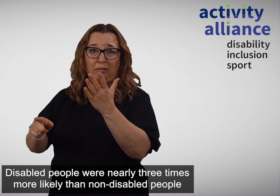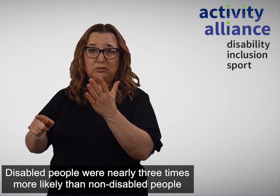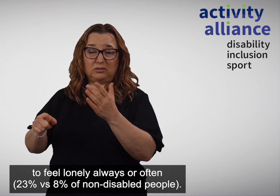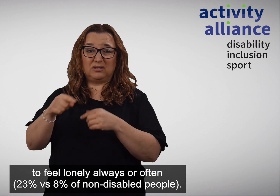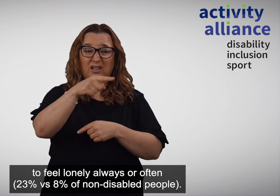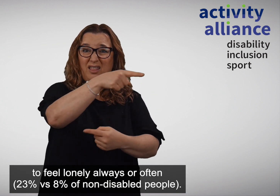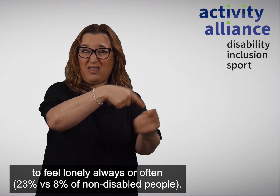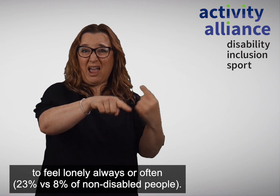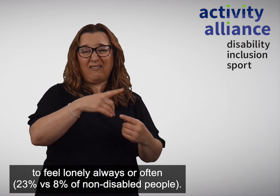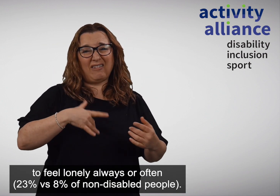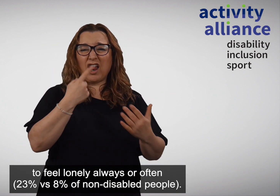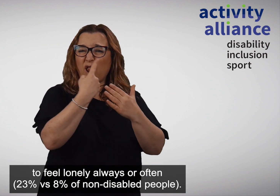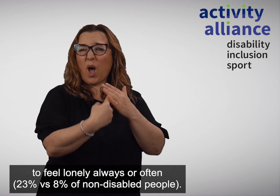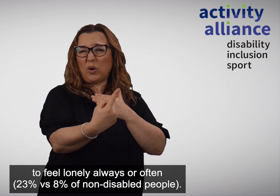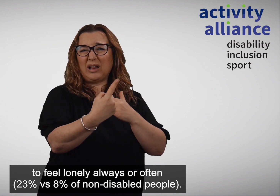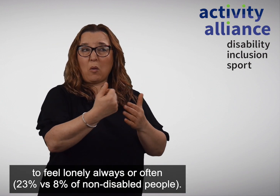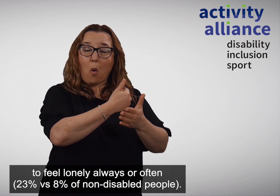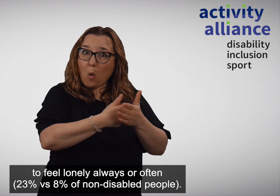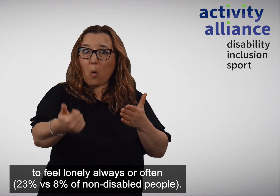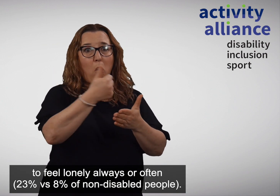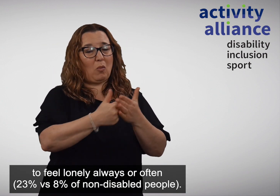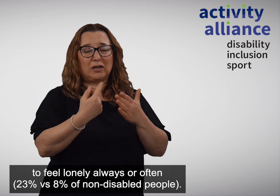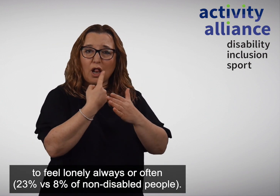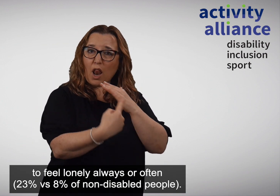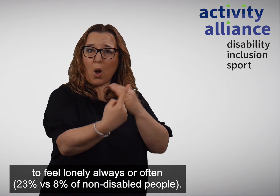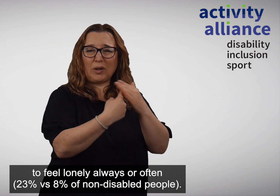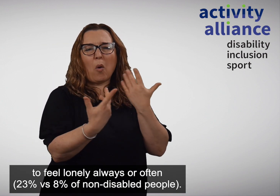lonely, always or often.